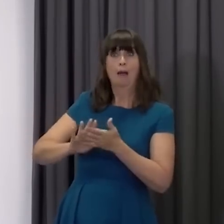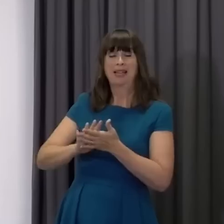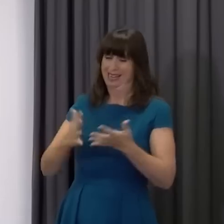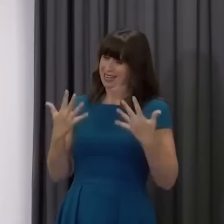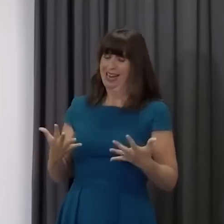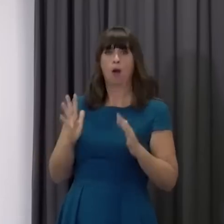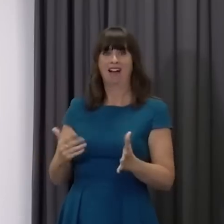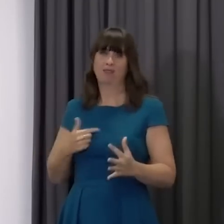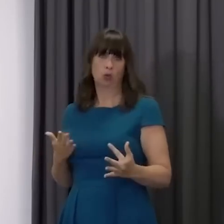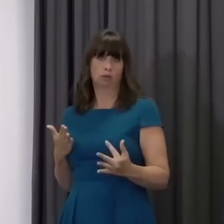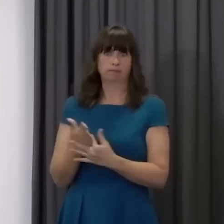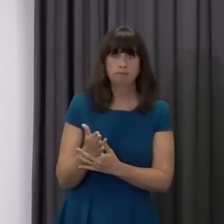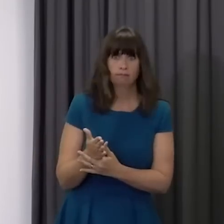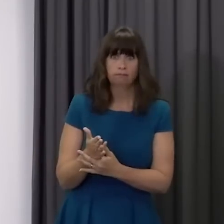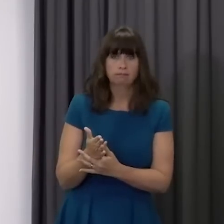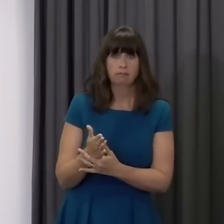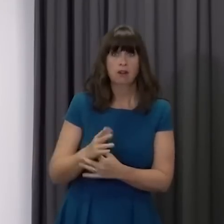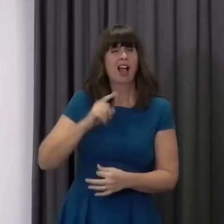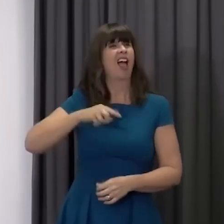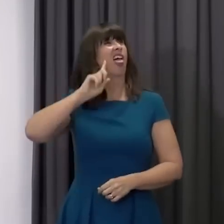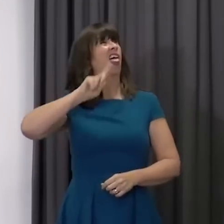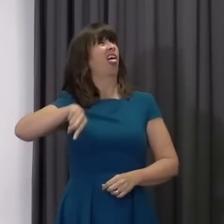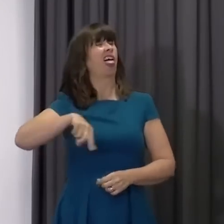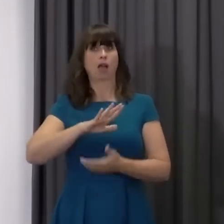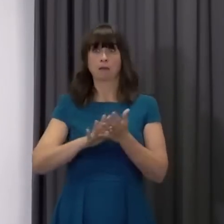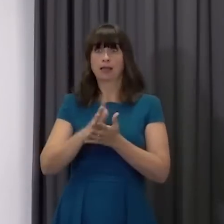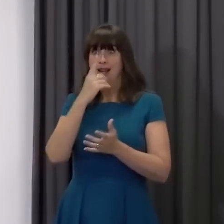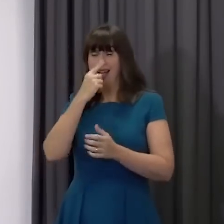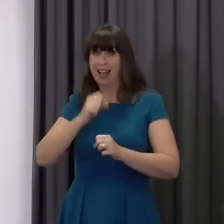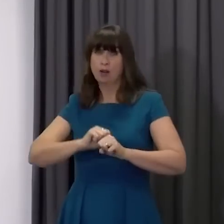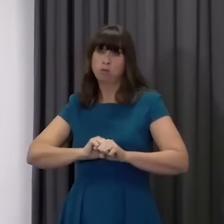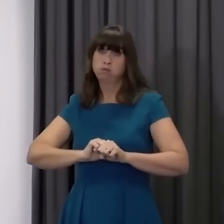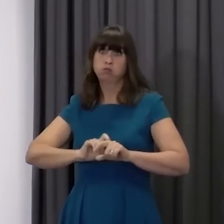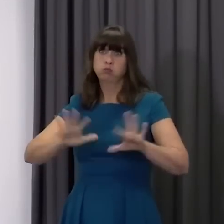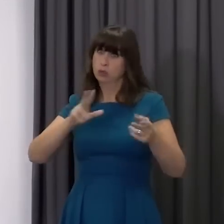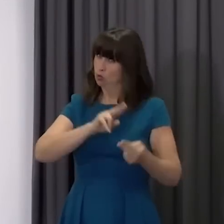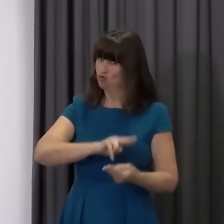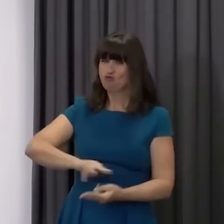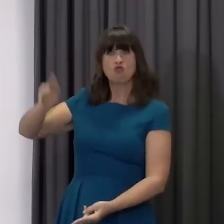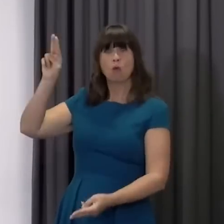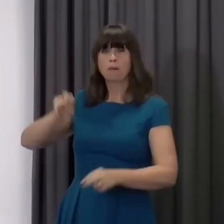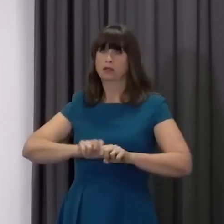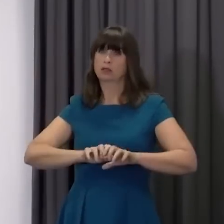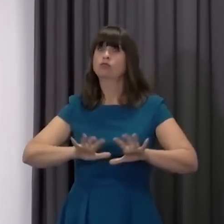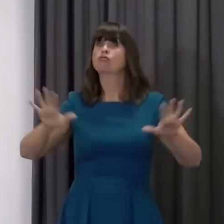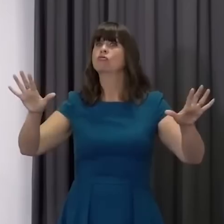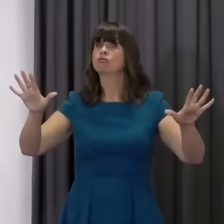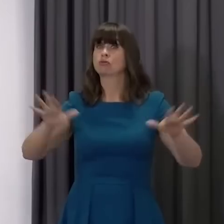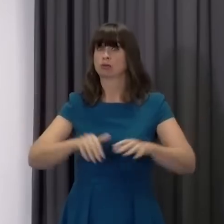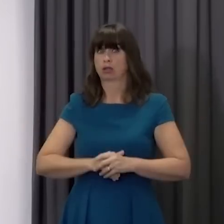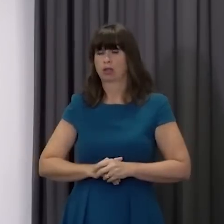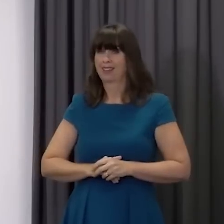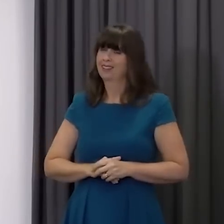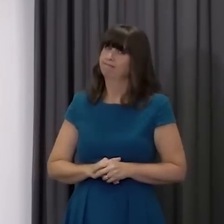possibility that we could see coronavirus take a hold again in our local communities, towns and cities.